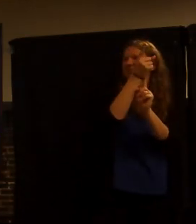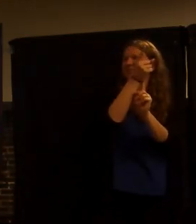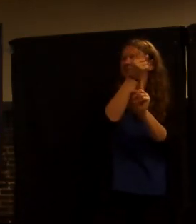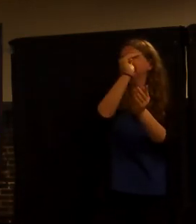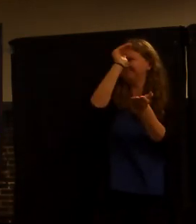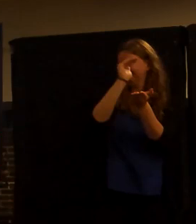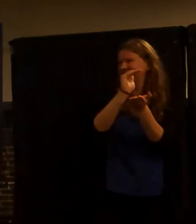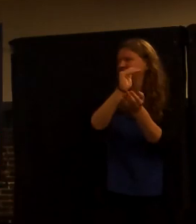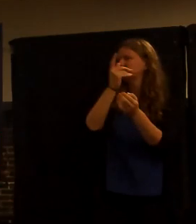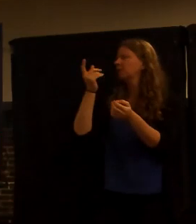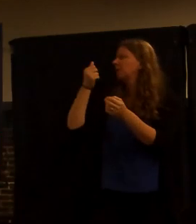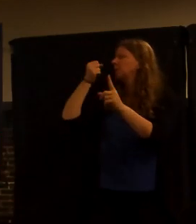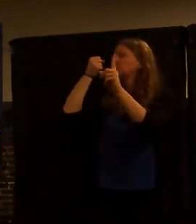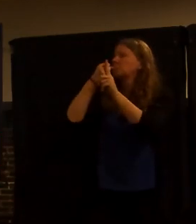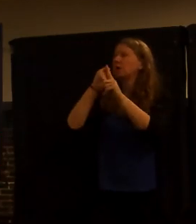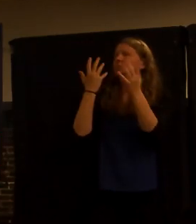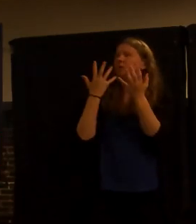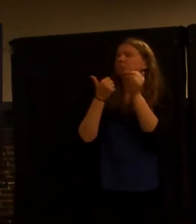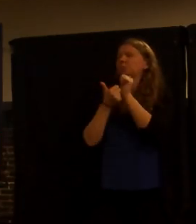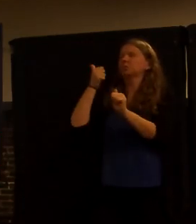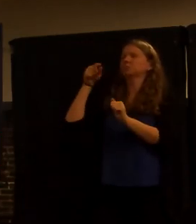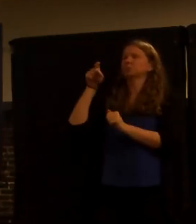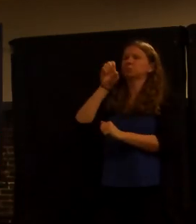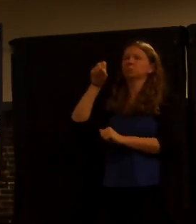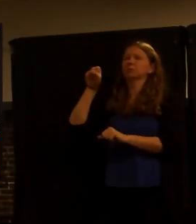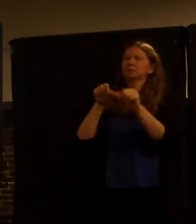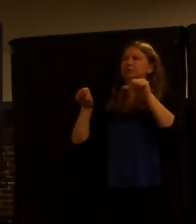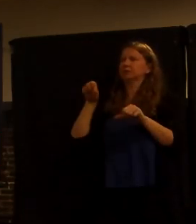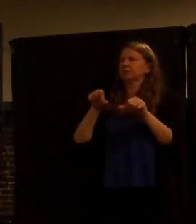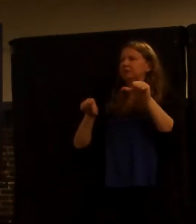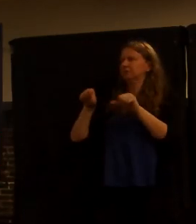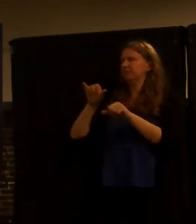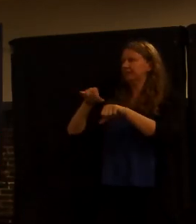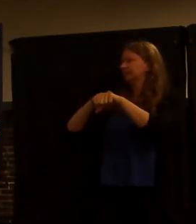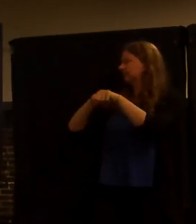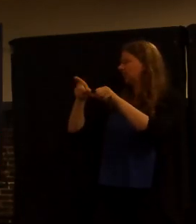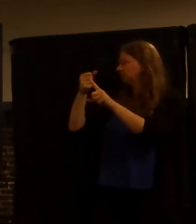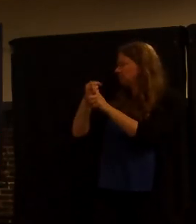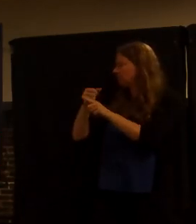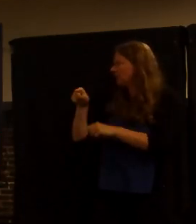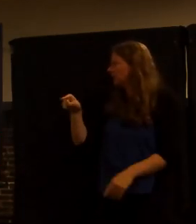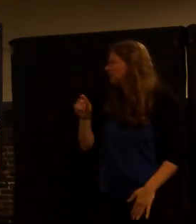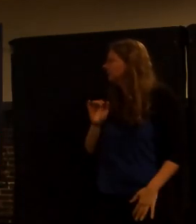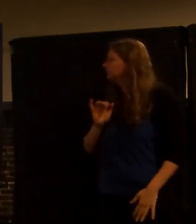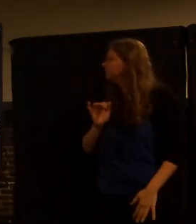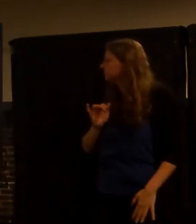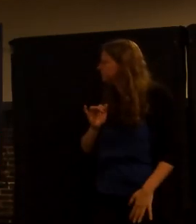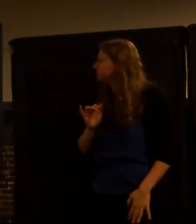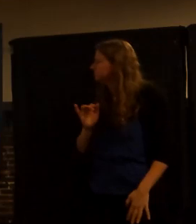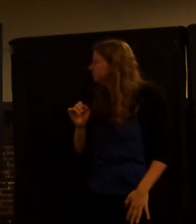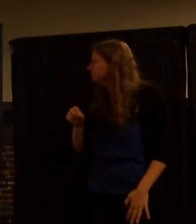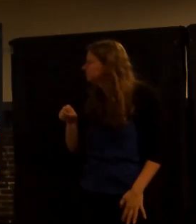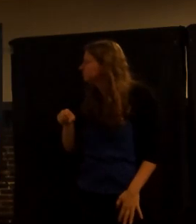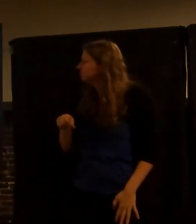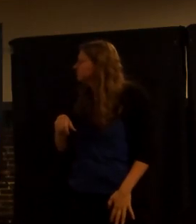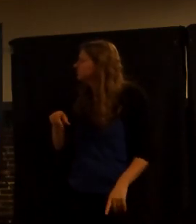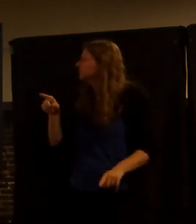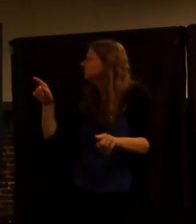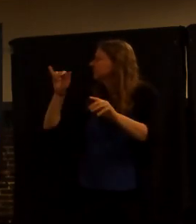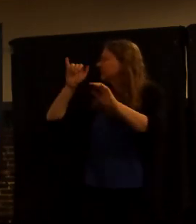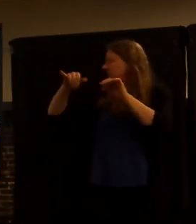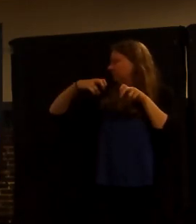restroom. So we have lost 10 minutes of instructional time prior to lunch. And mostly that's impacted the amount of time allotted